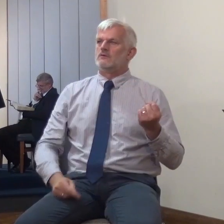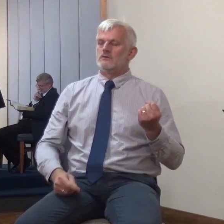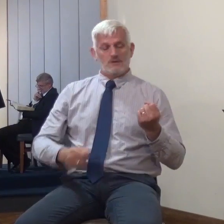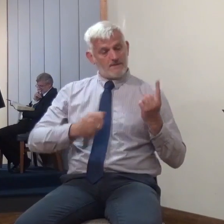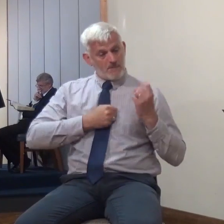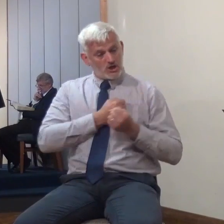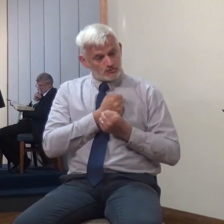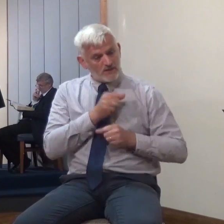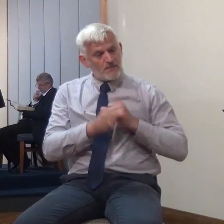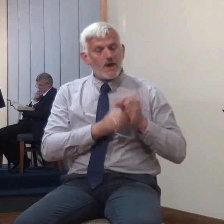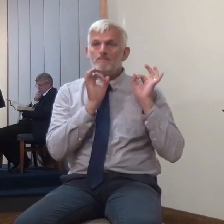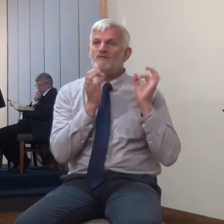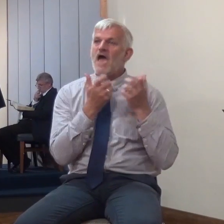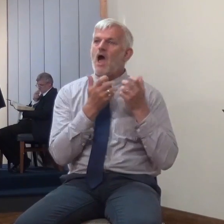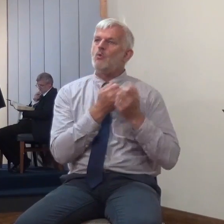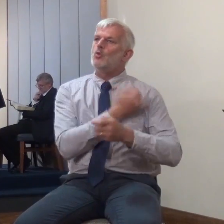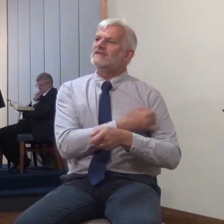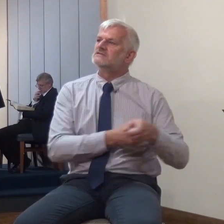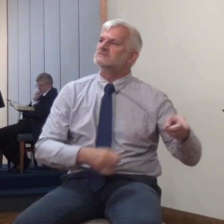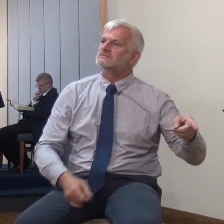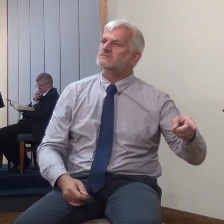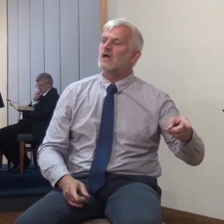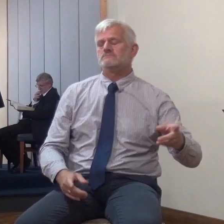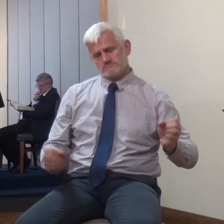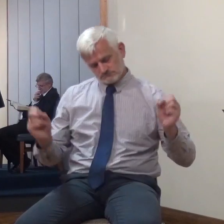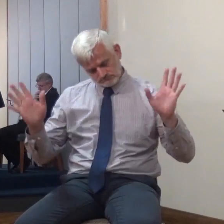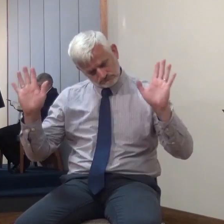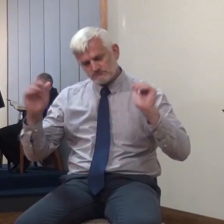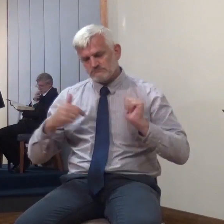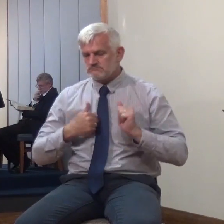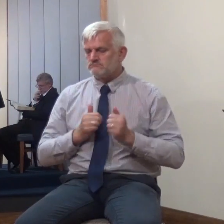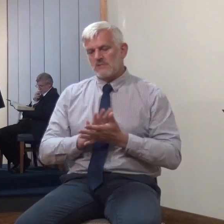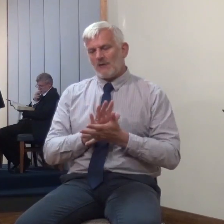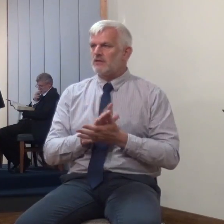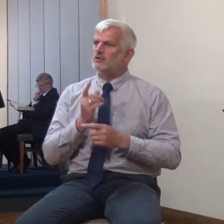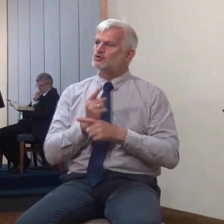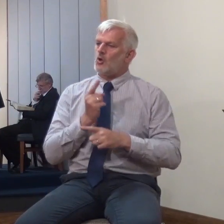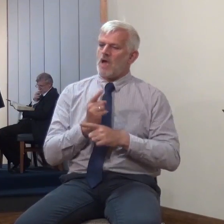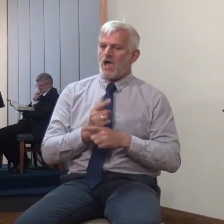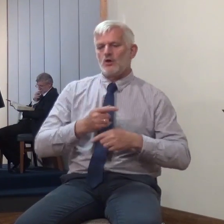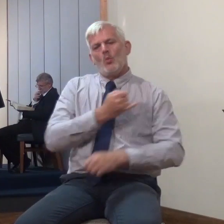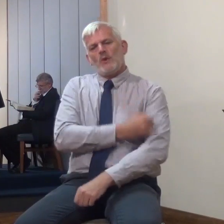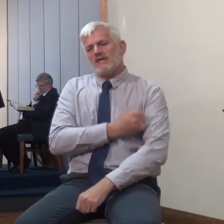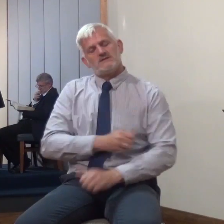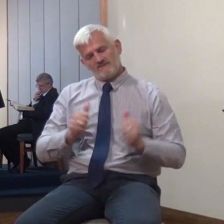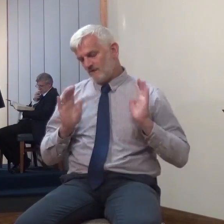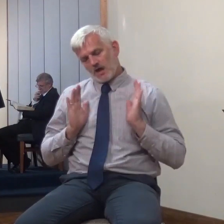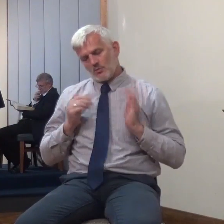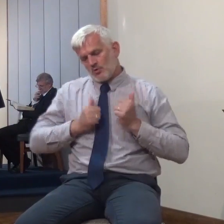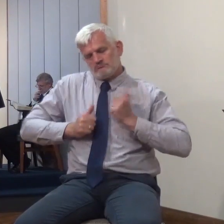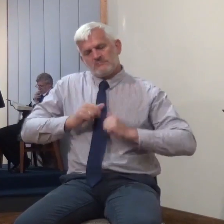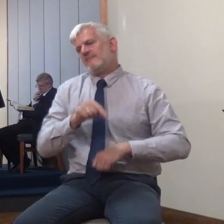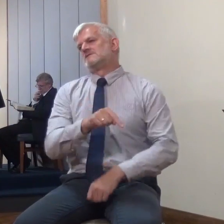weakness. Most gladly, therefore, will I rather glory in mine infirmities, that the power of